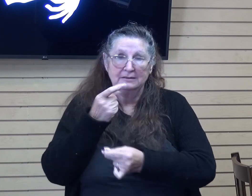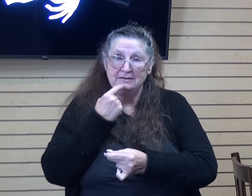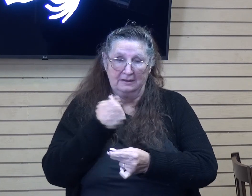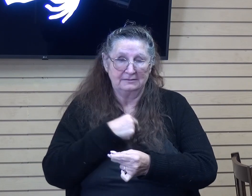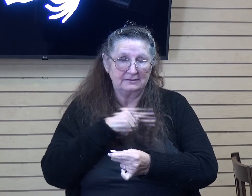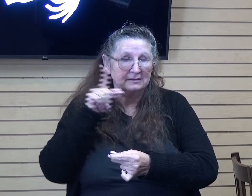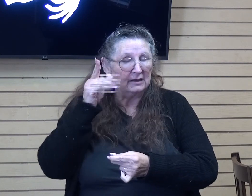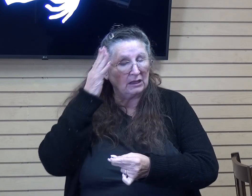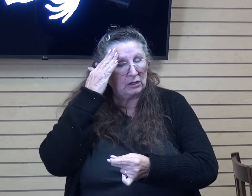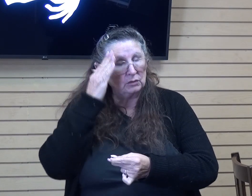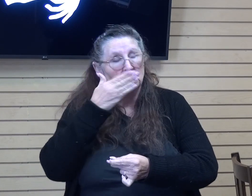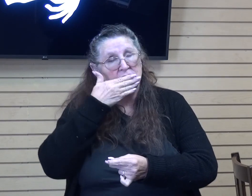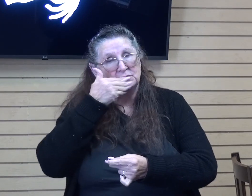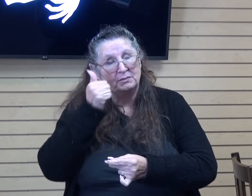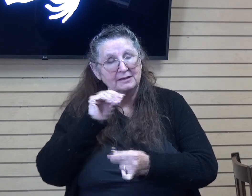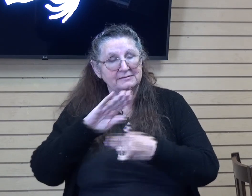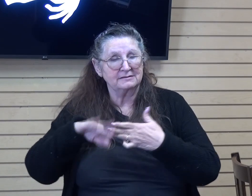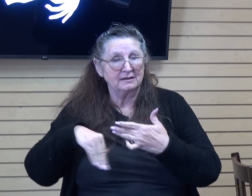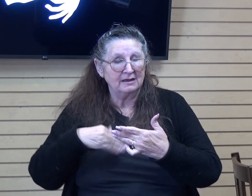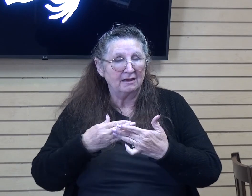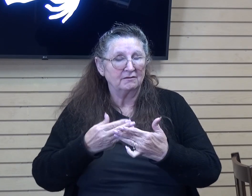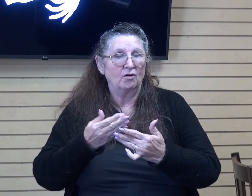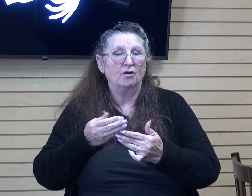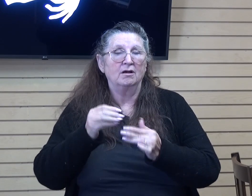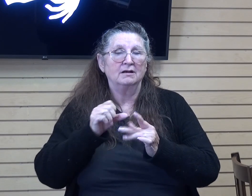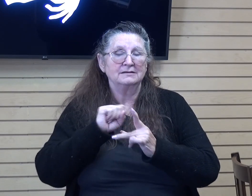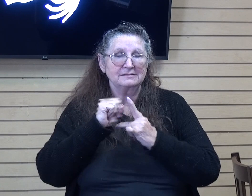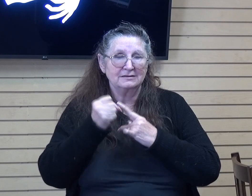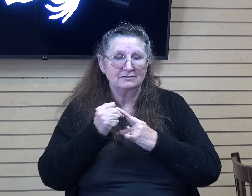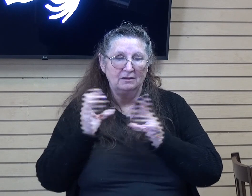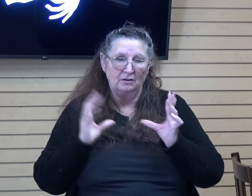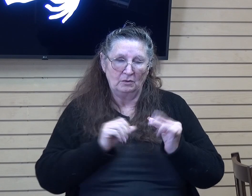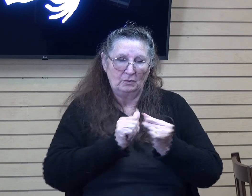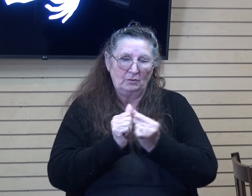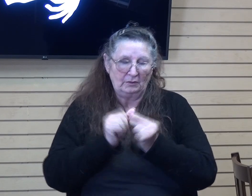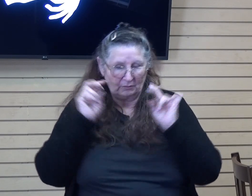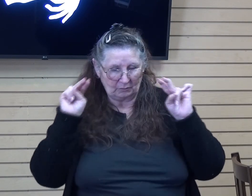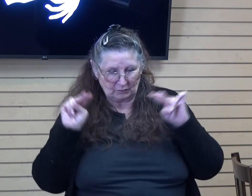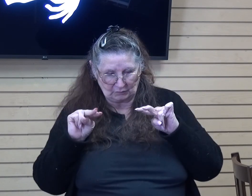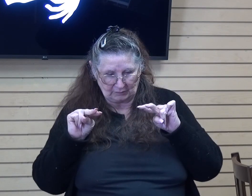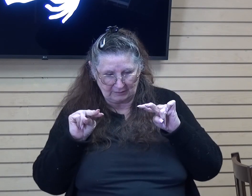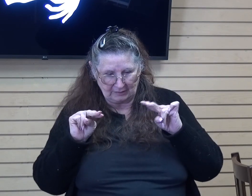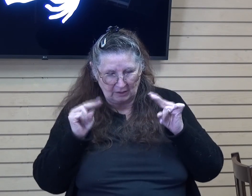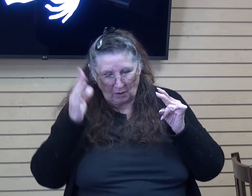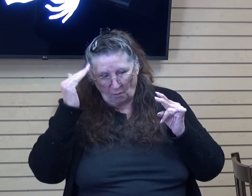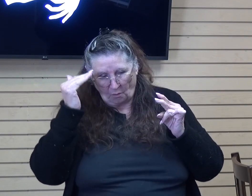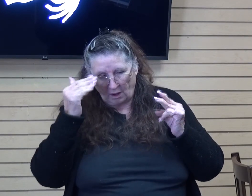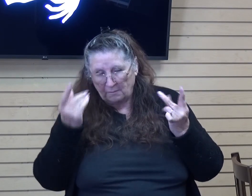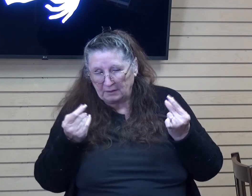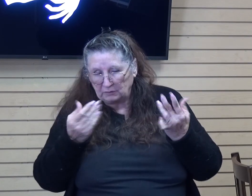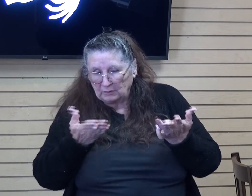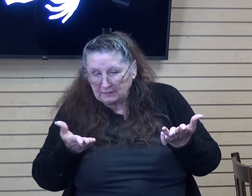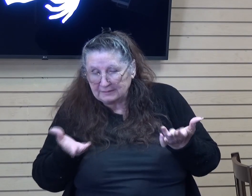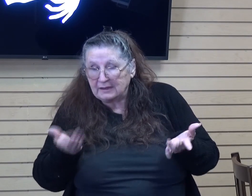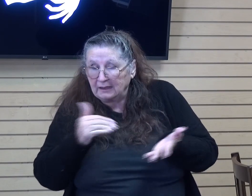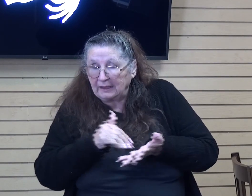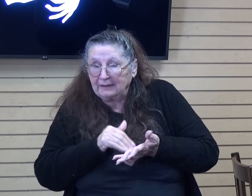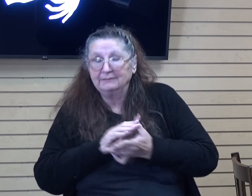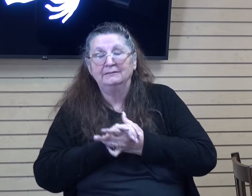every situation. But then to bring everything into perspective, it's wait, why am I doing all this again, And